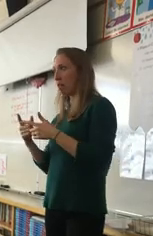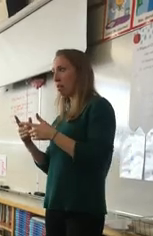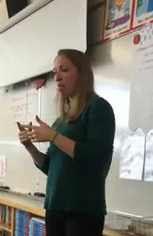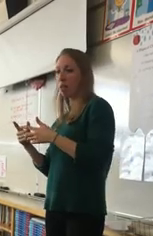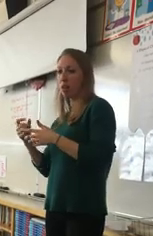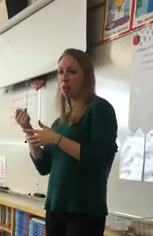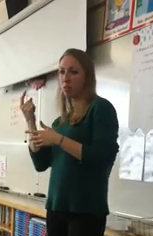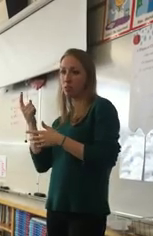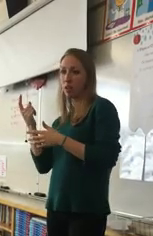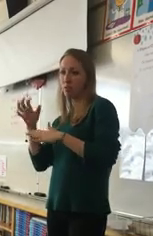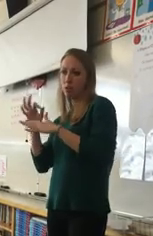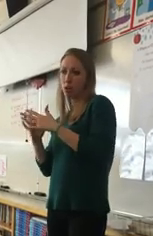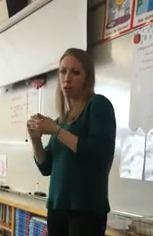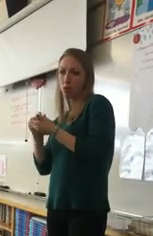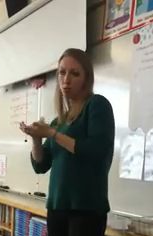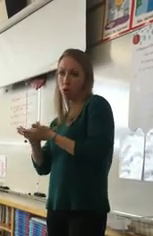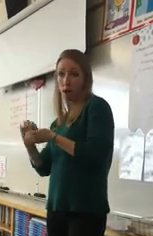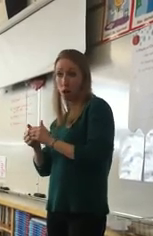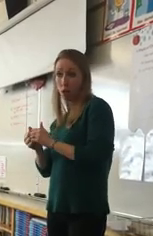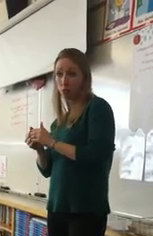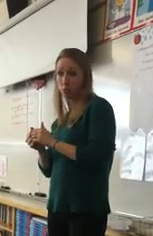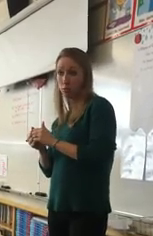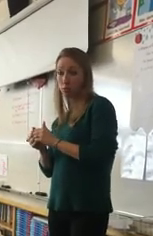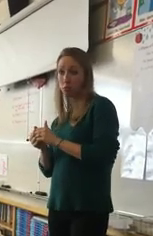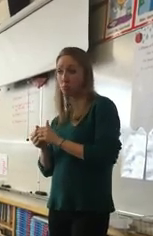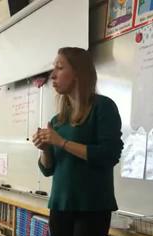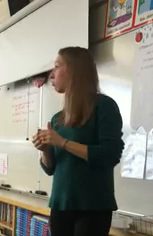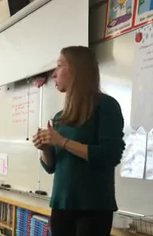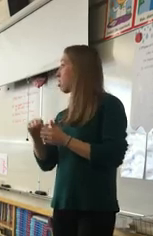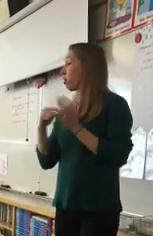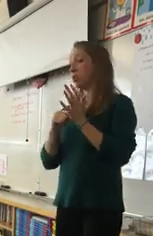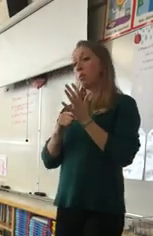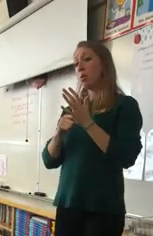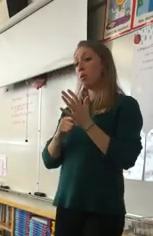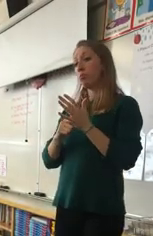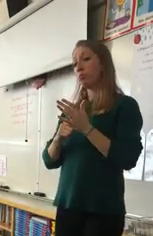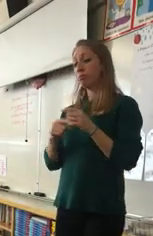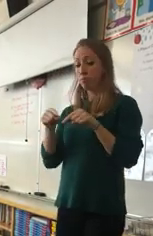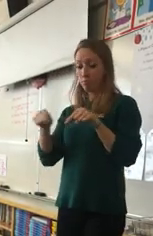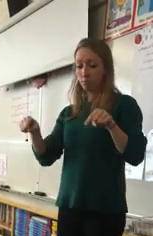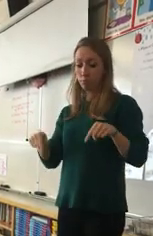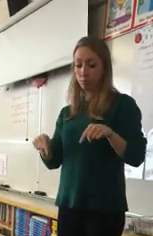a box of chocolates. Some of them are circular, and some of them are rectangular